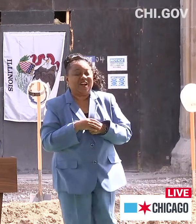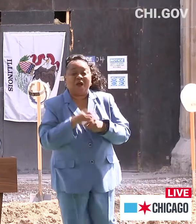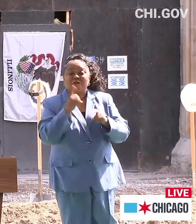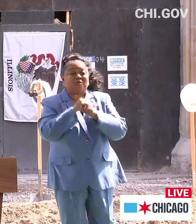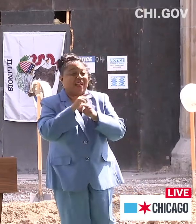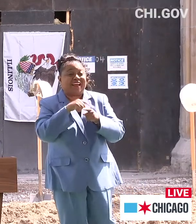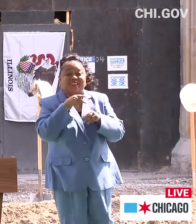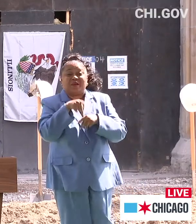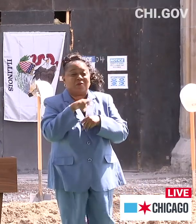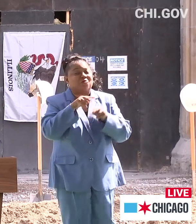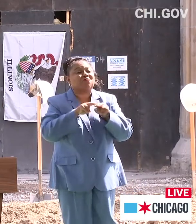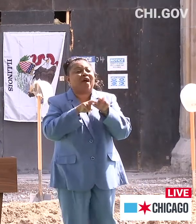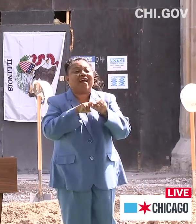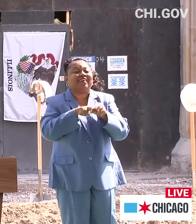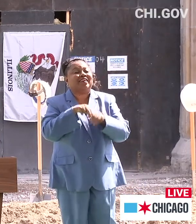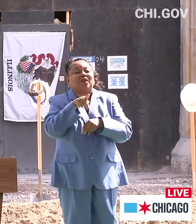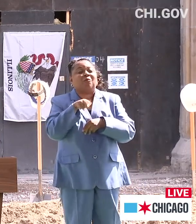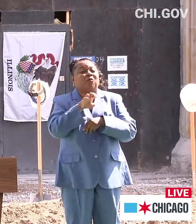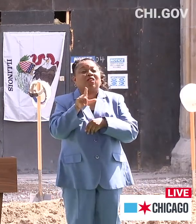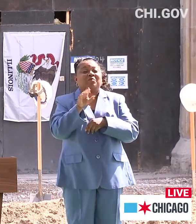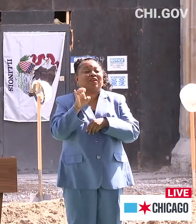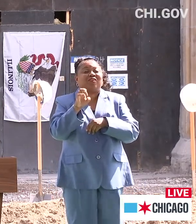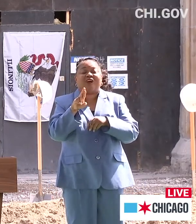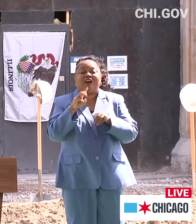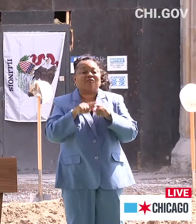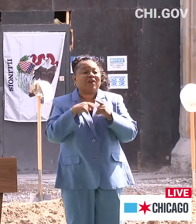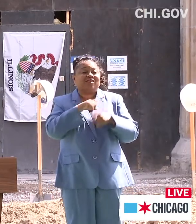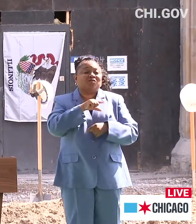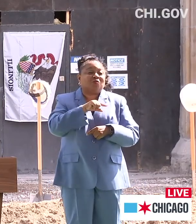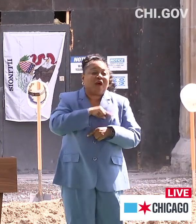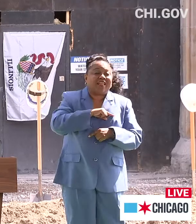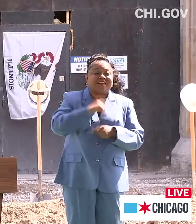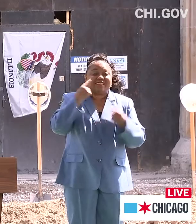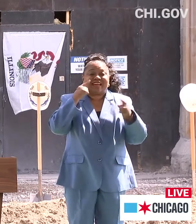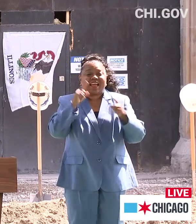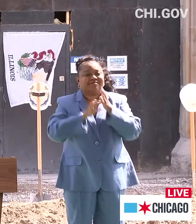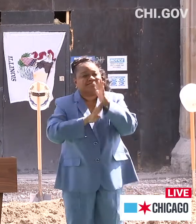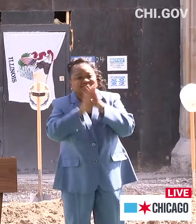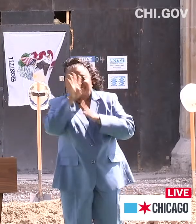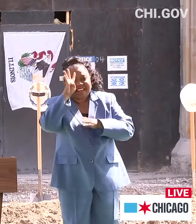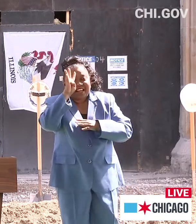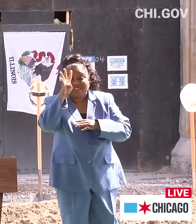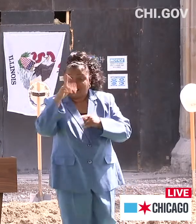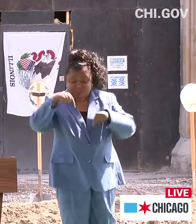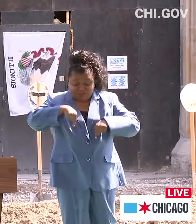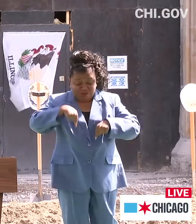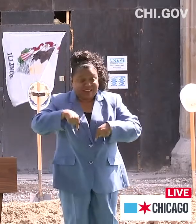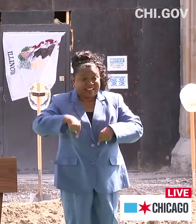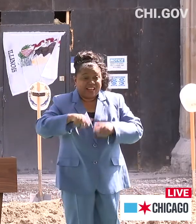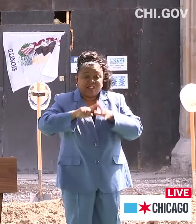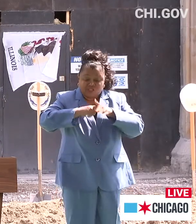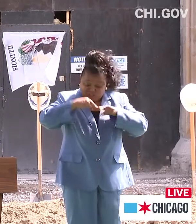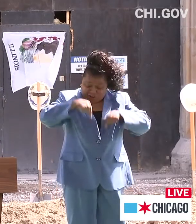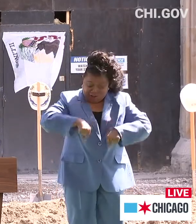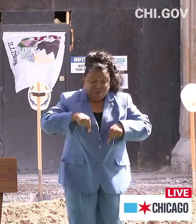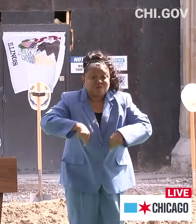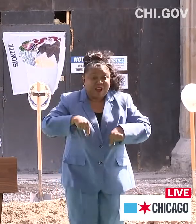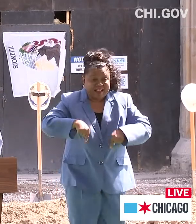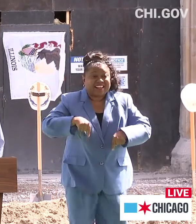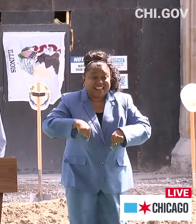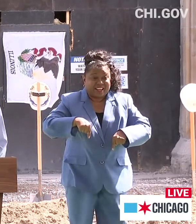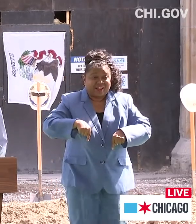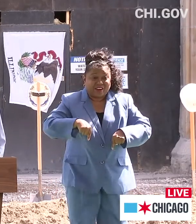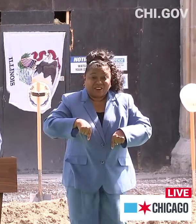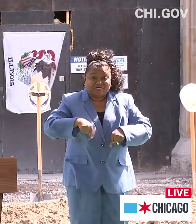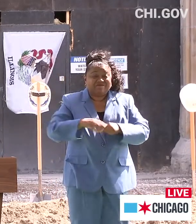Riding in a Pullman car, well known for its quality and innovation. Right here, started right here. But if it